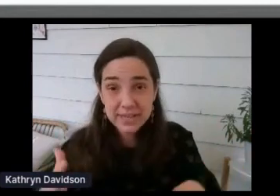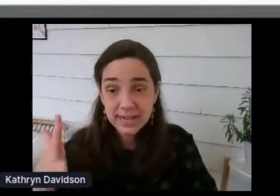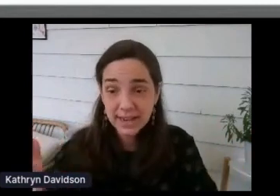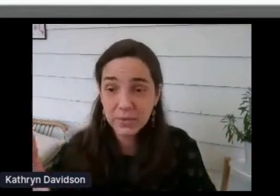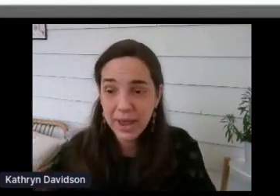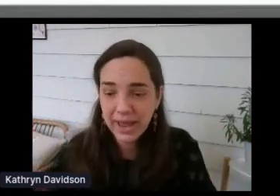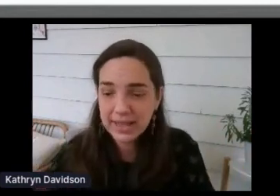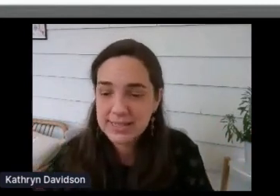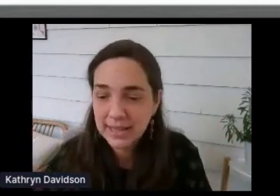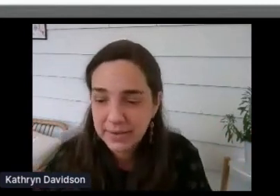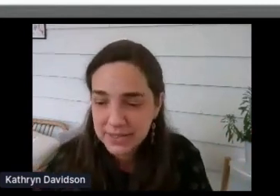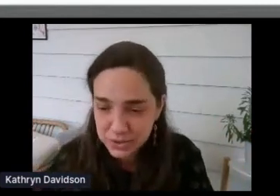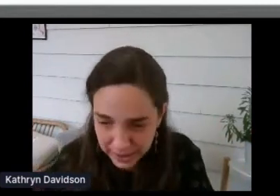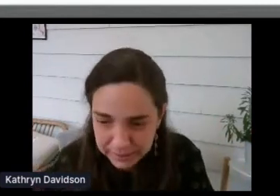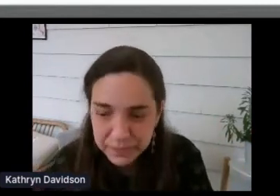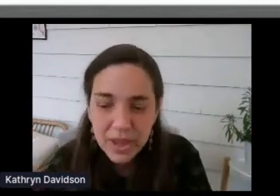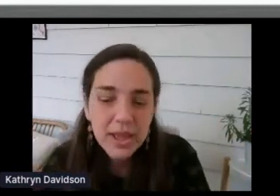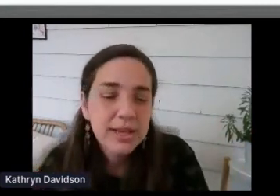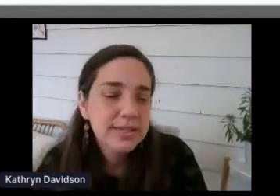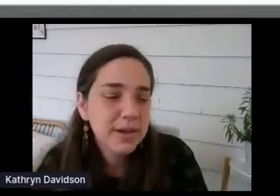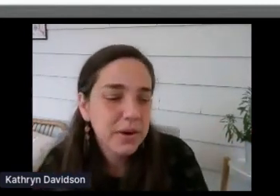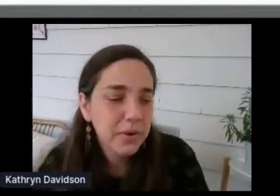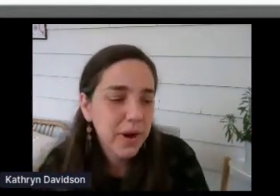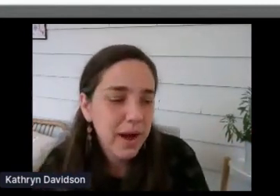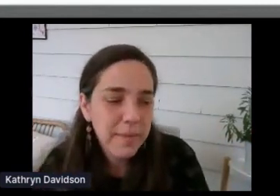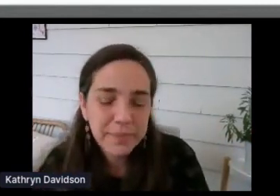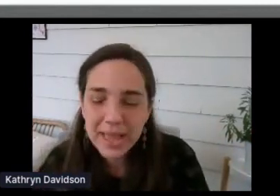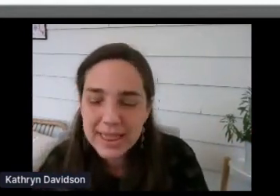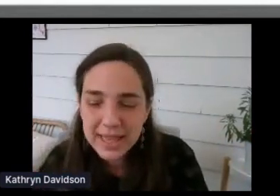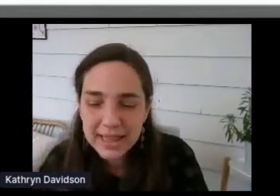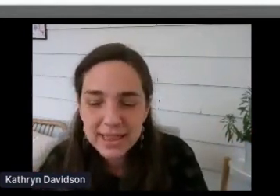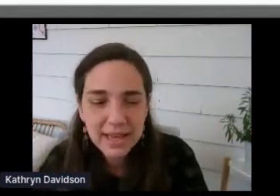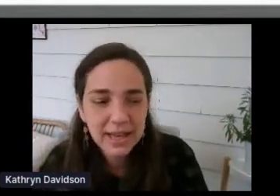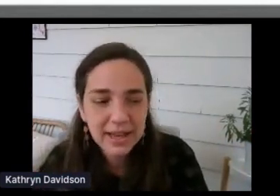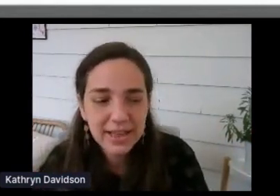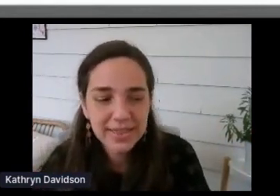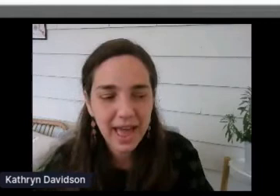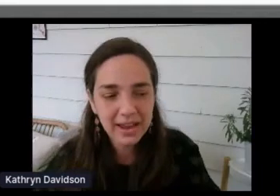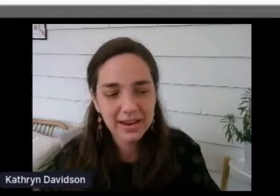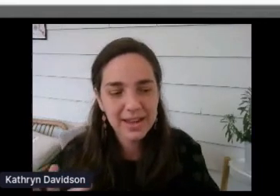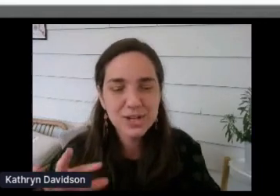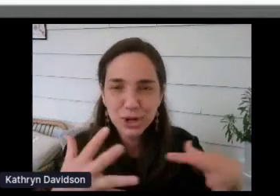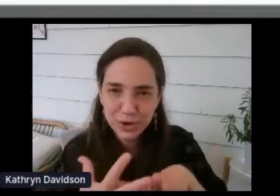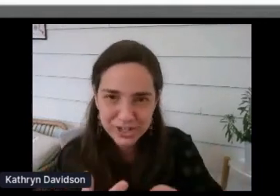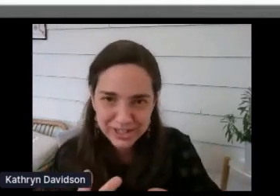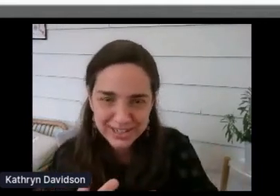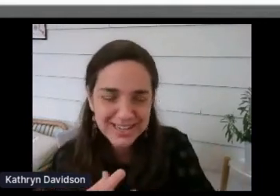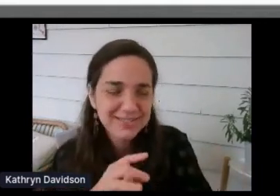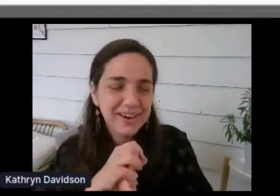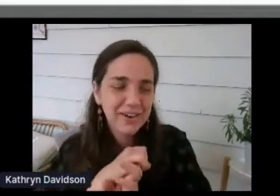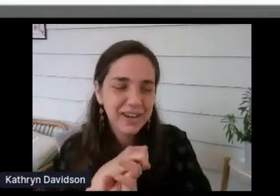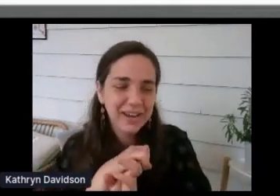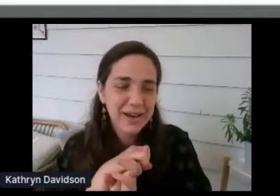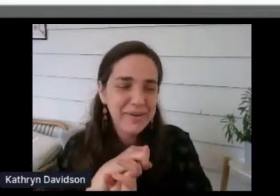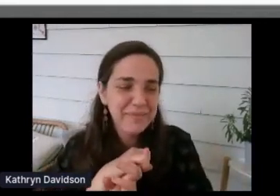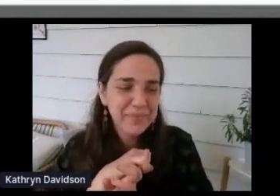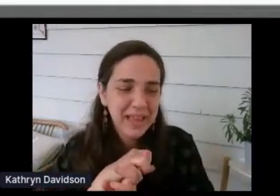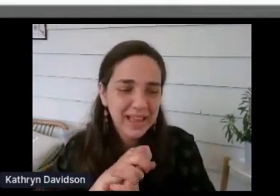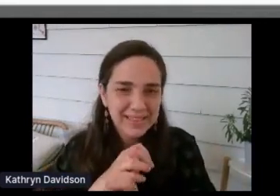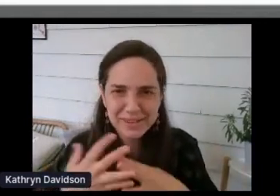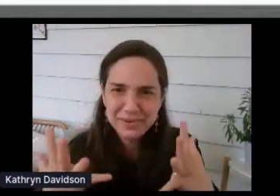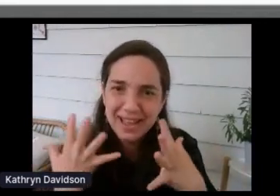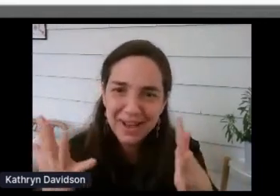very sophisticated way in sign languages, right? So I think that integration is very,